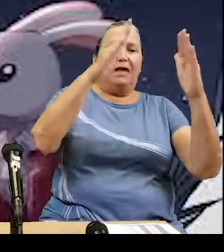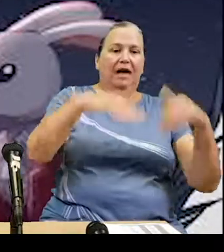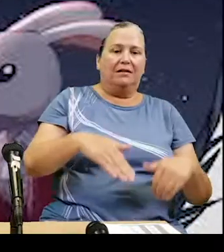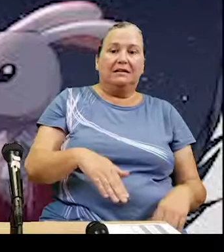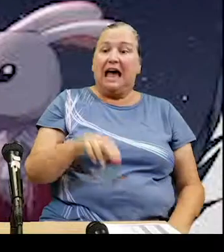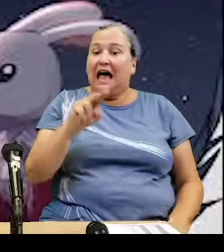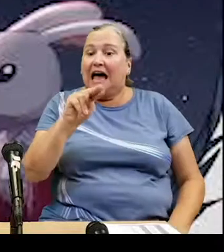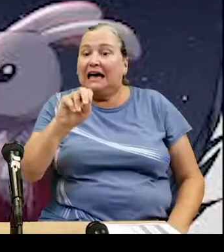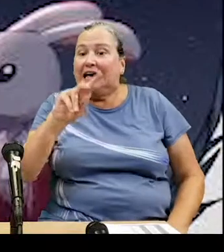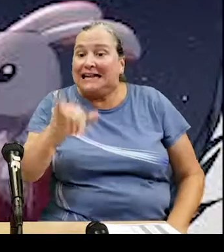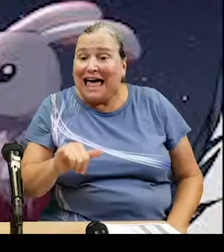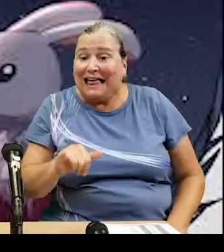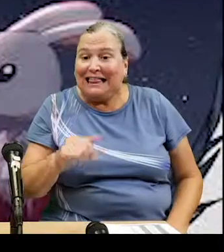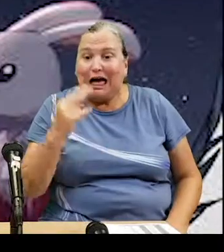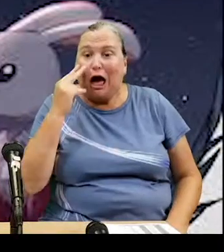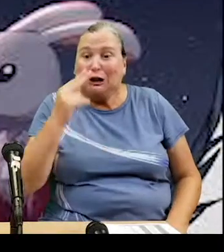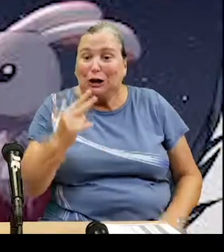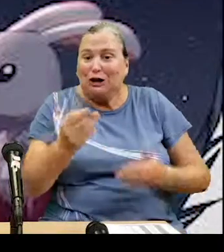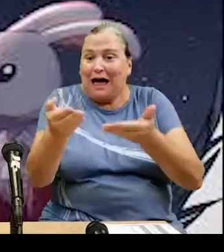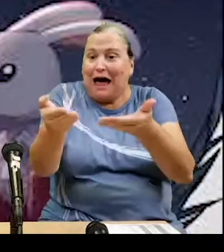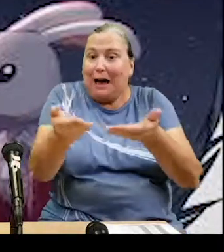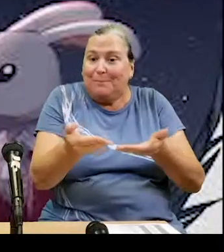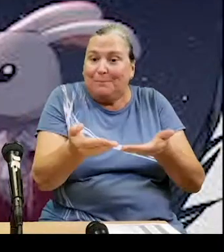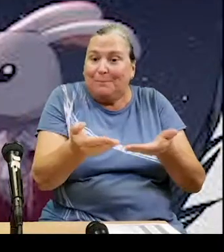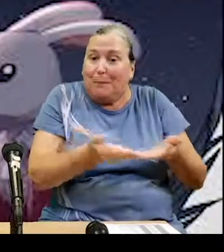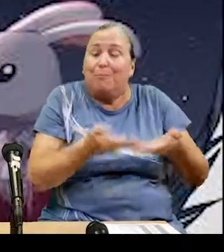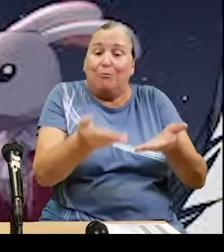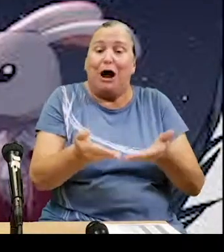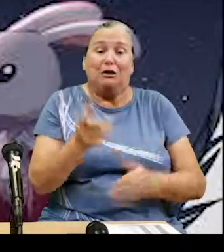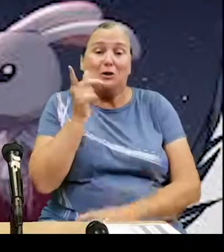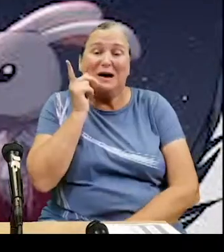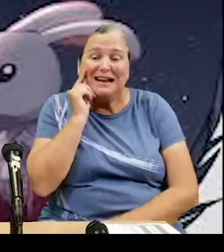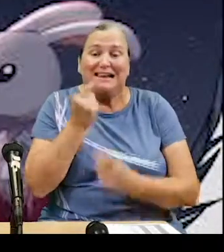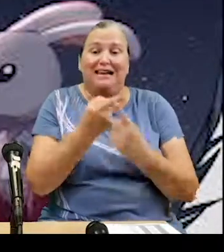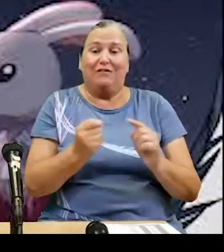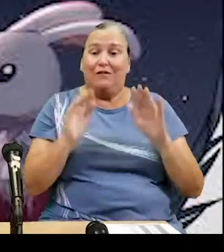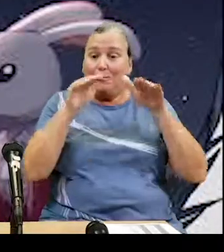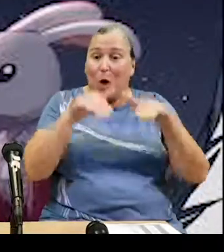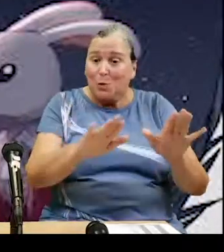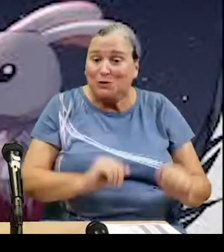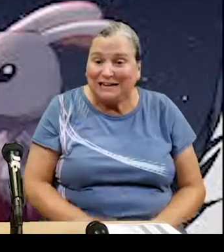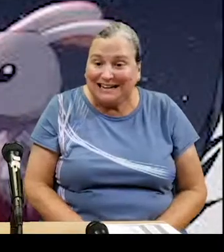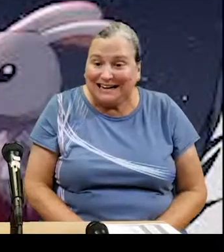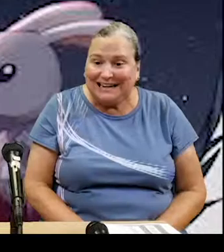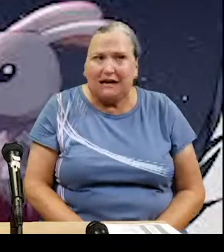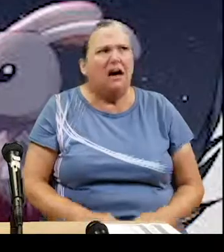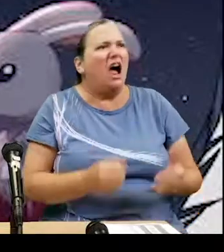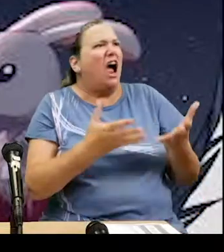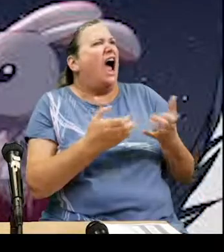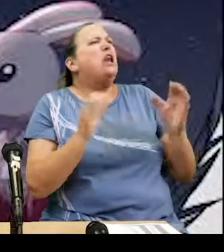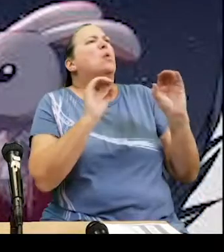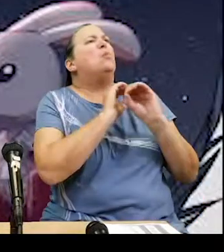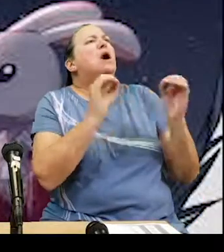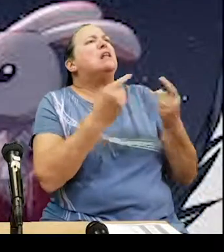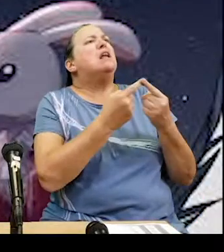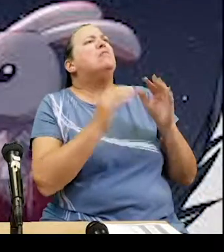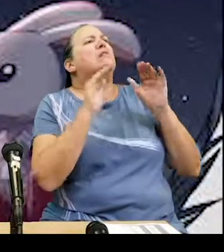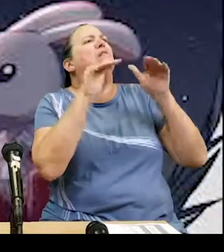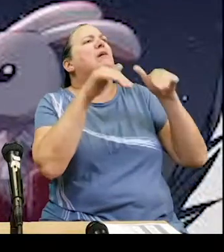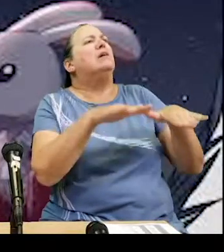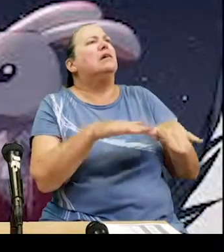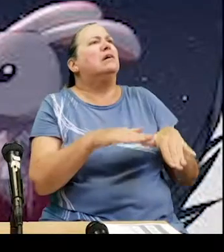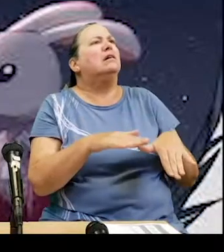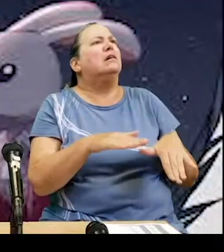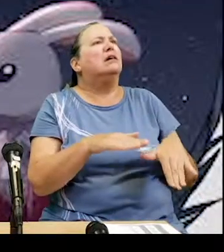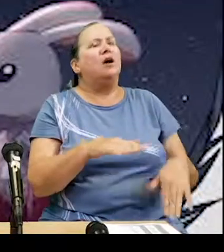he said. "I've brought you something from the sea." "I don't want nothing from the sea," came a voice. "Aw, now, don't be like that, Nell. Come and